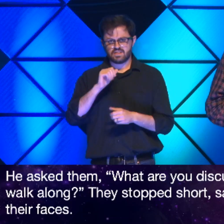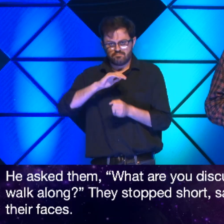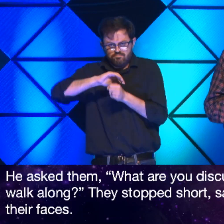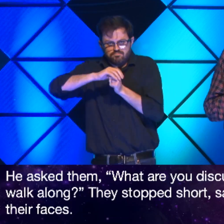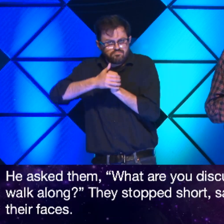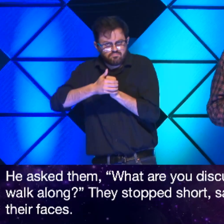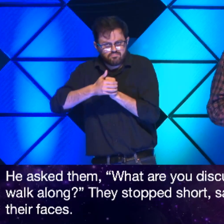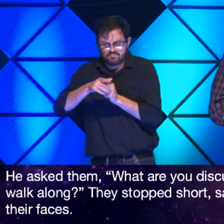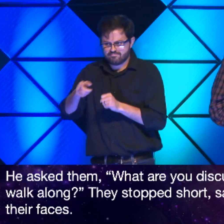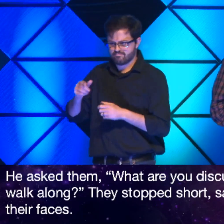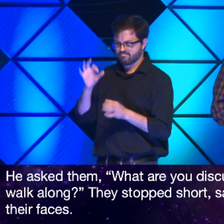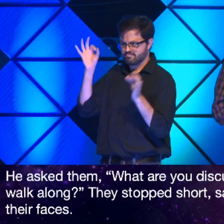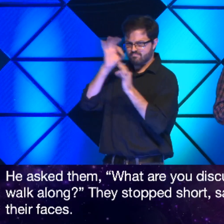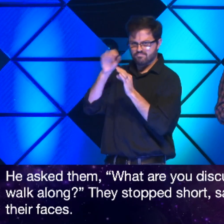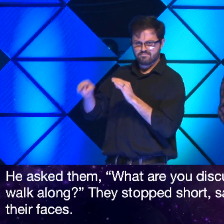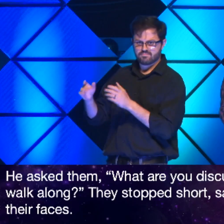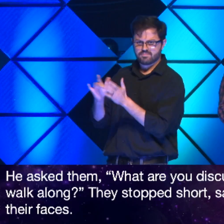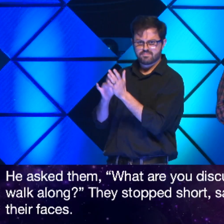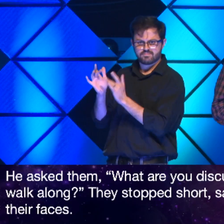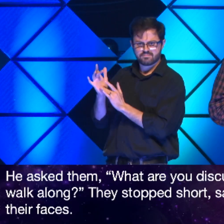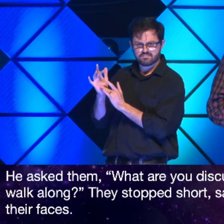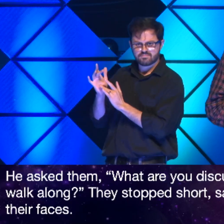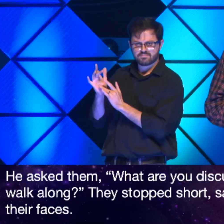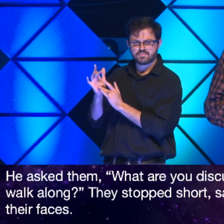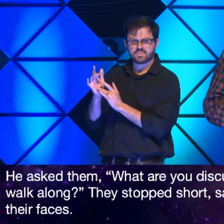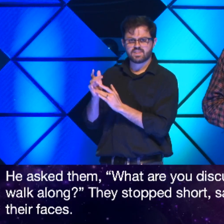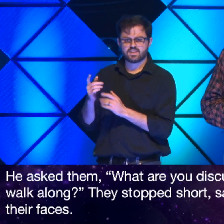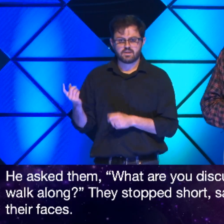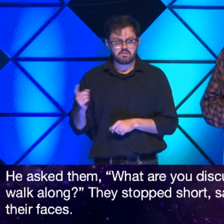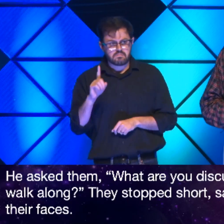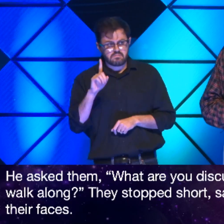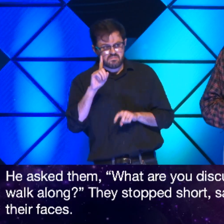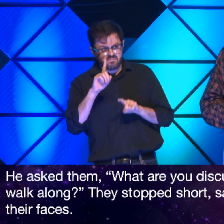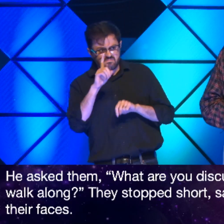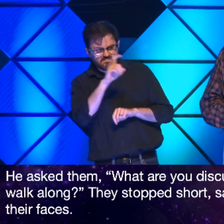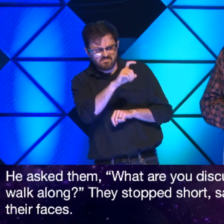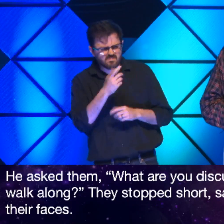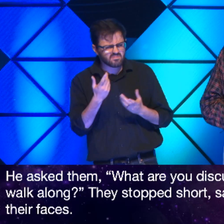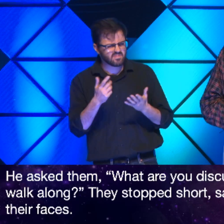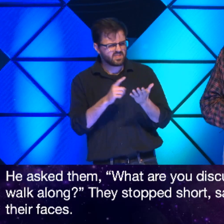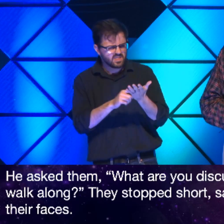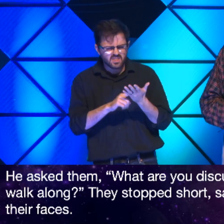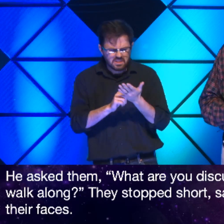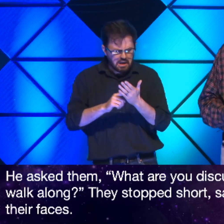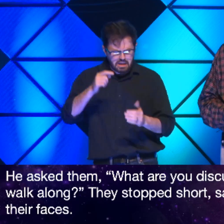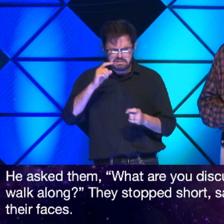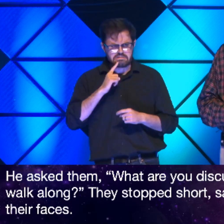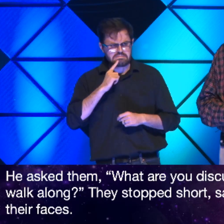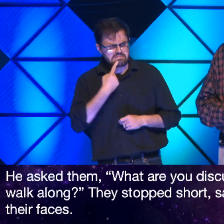them, "What are you discussing so intently as you walk along?" They stopped